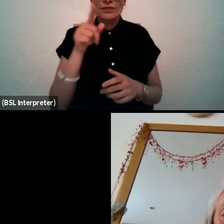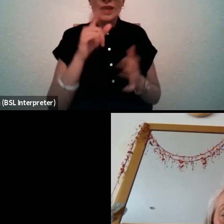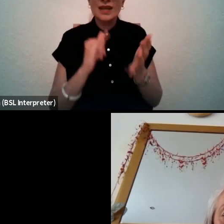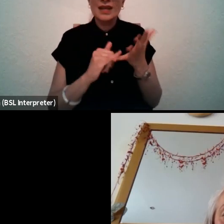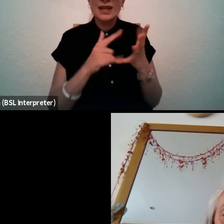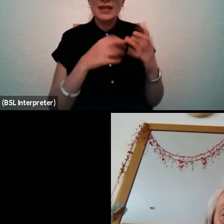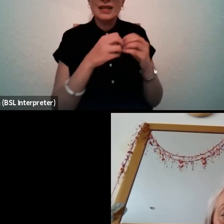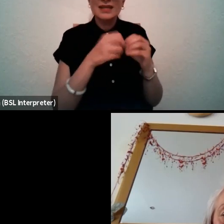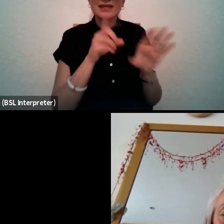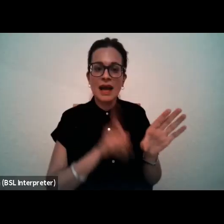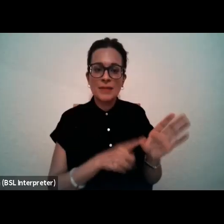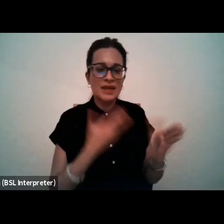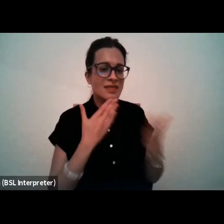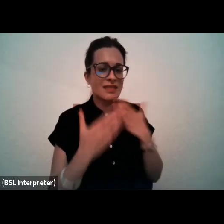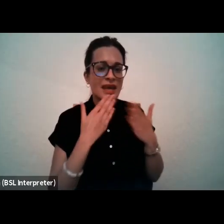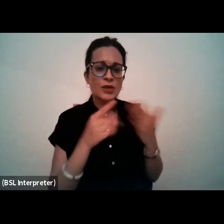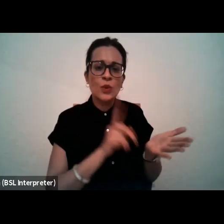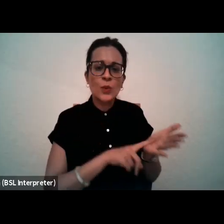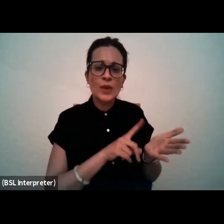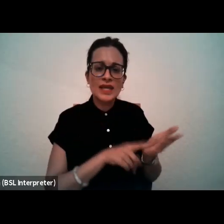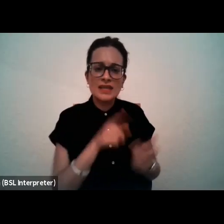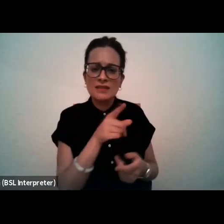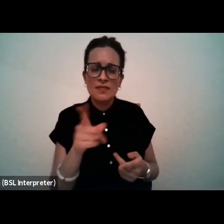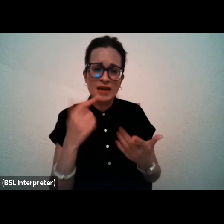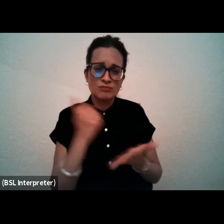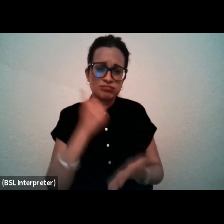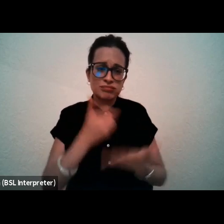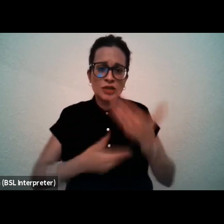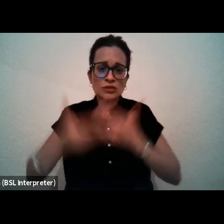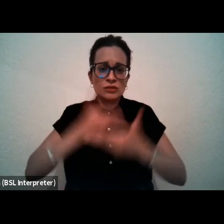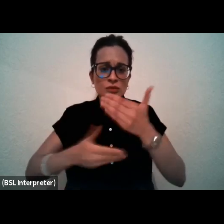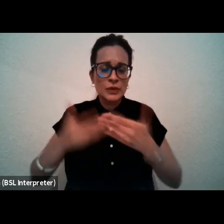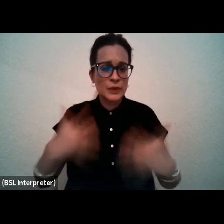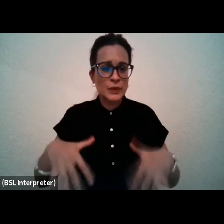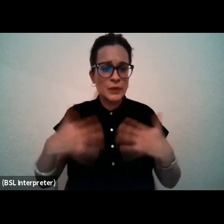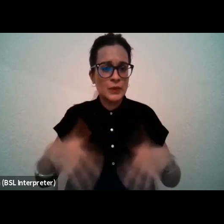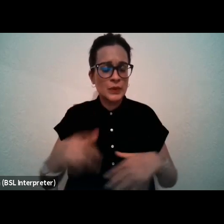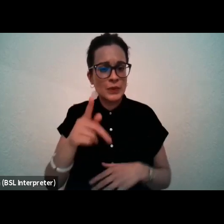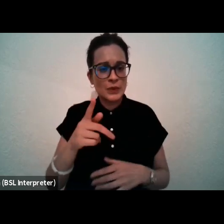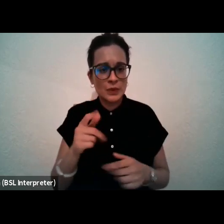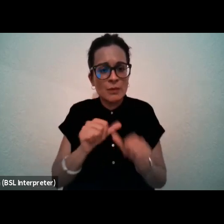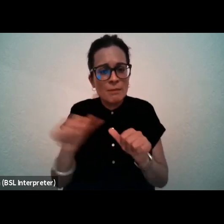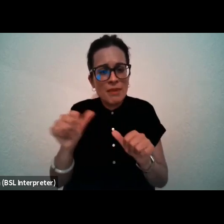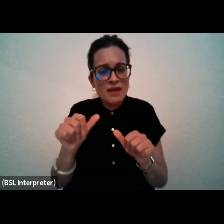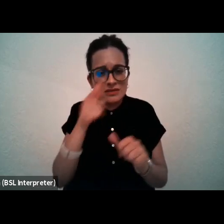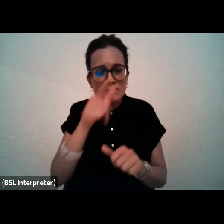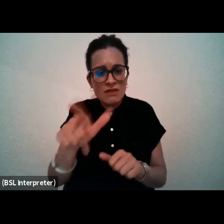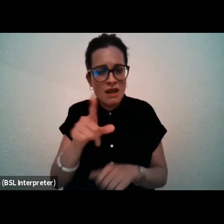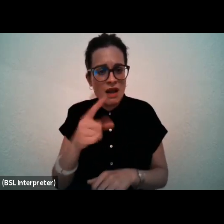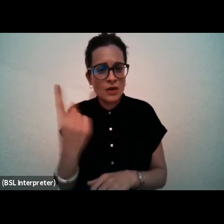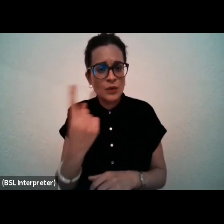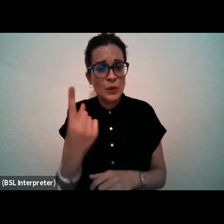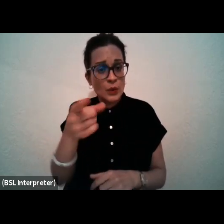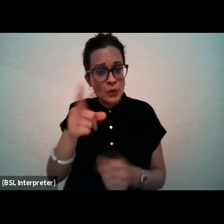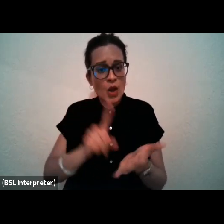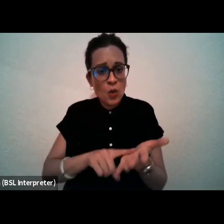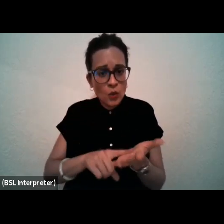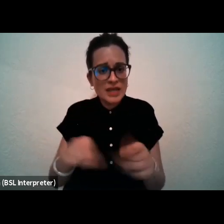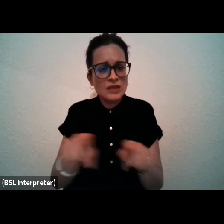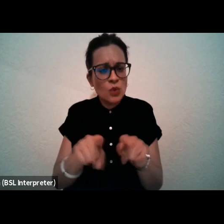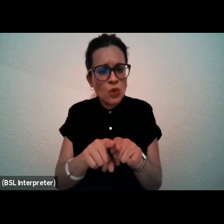Thank you so much, Louise. That was a brilliant contribution, and very best of luck to Louise and all